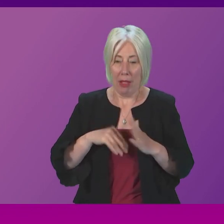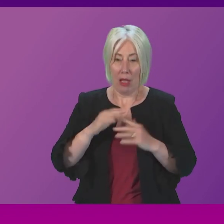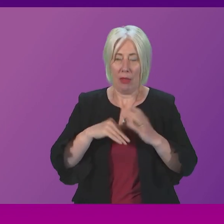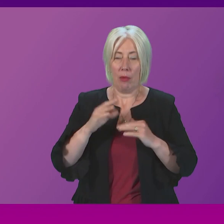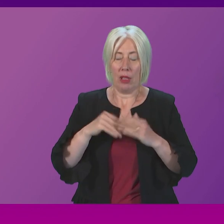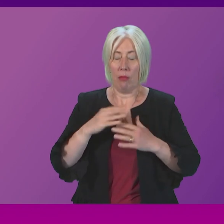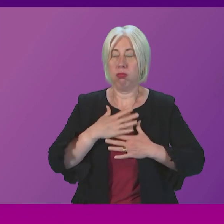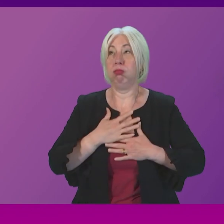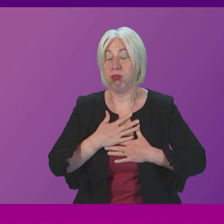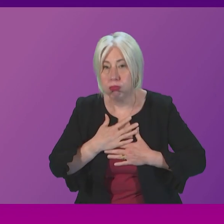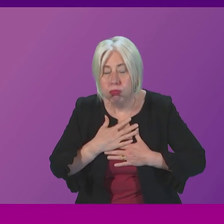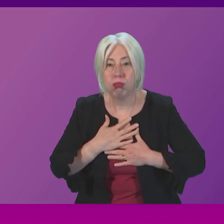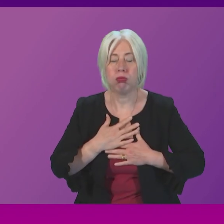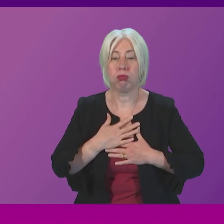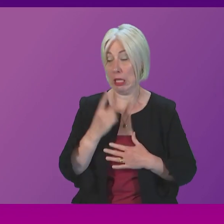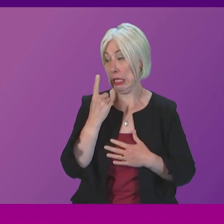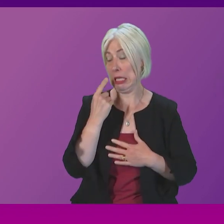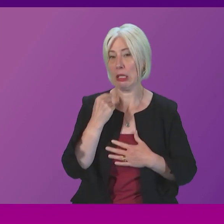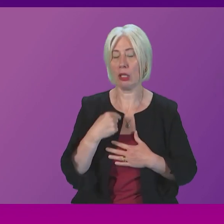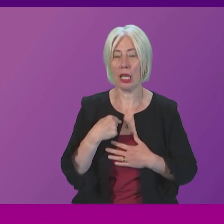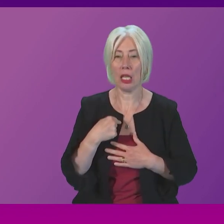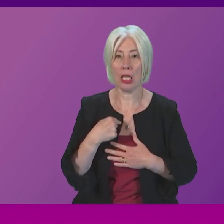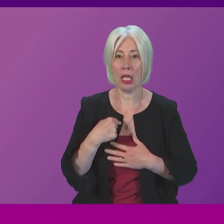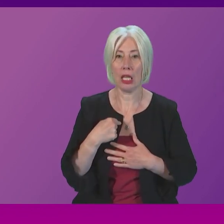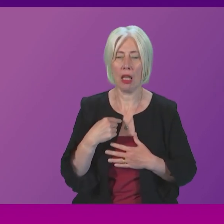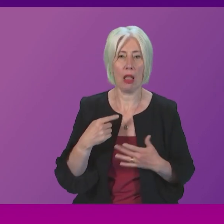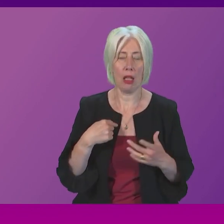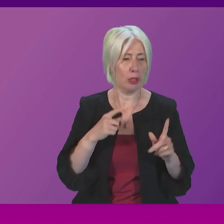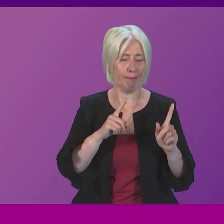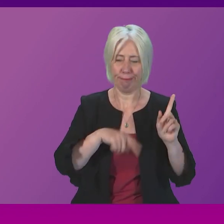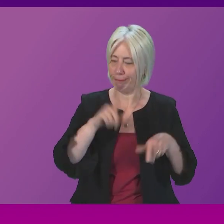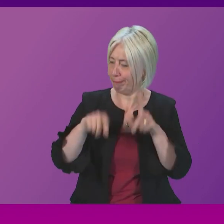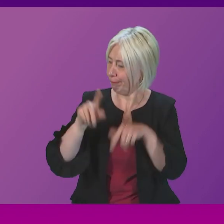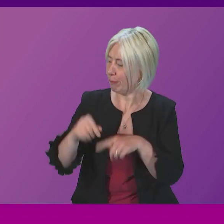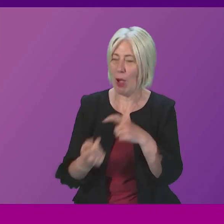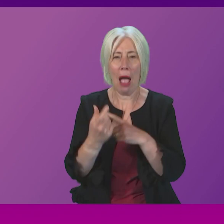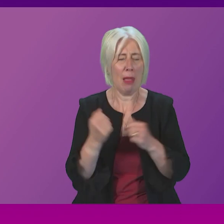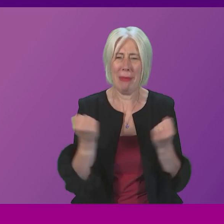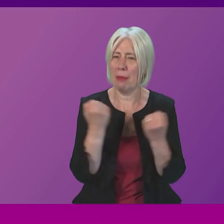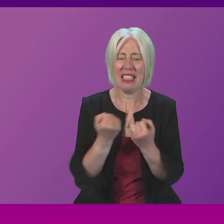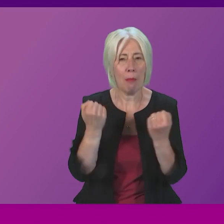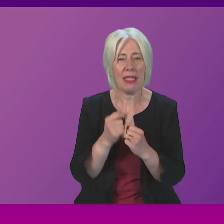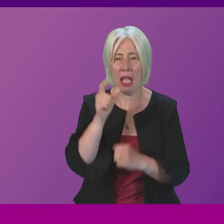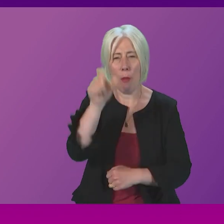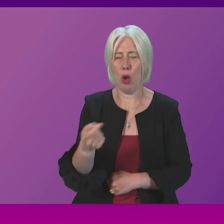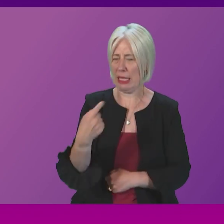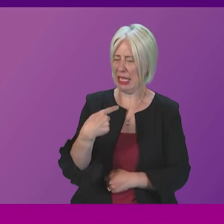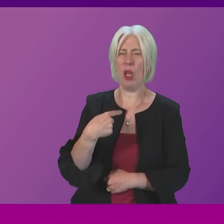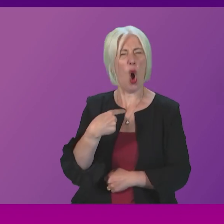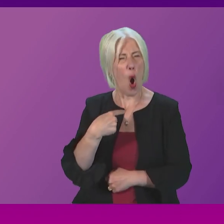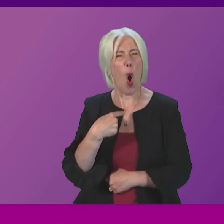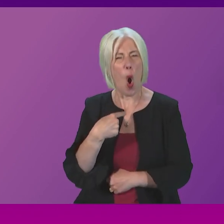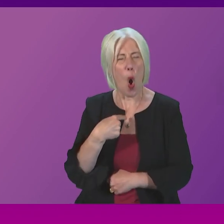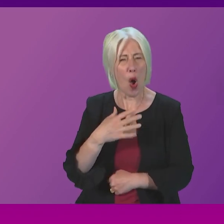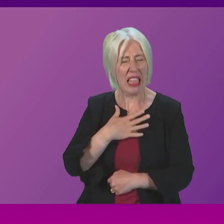actually, I had as we all do, various different things going on, very busy day, and someone said to me, it's